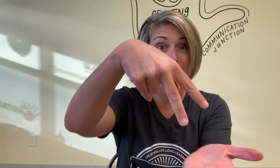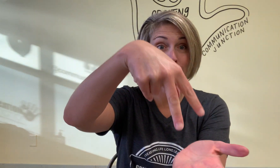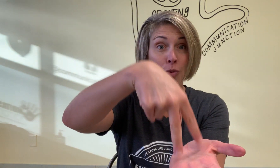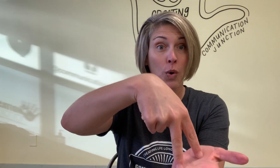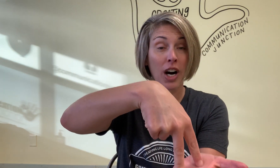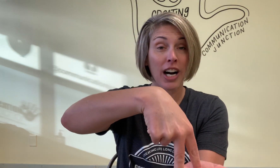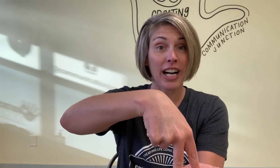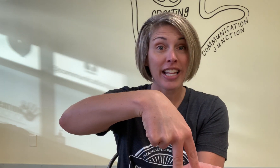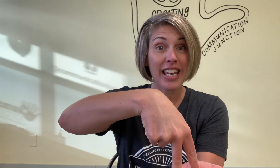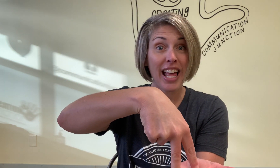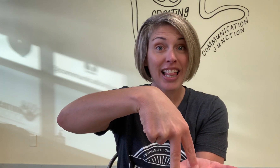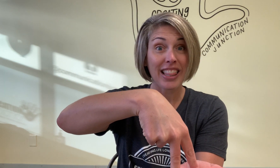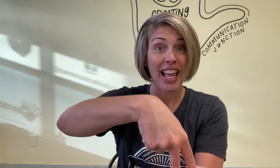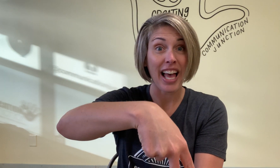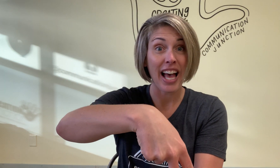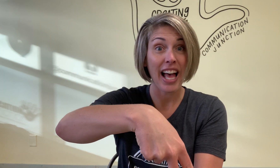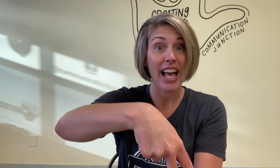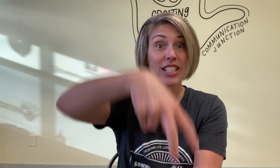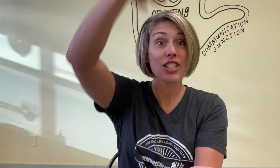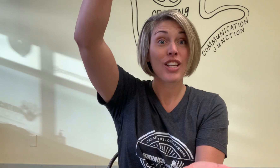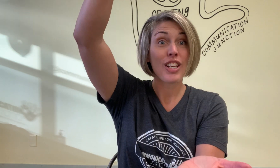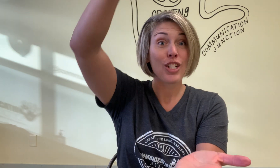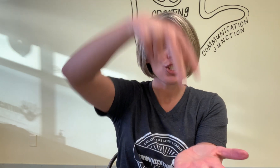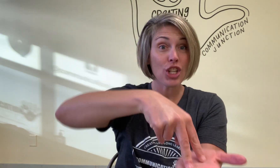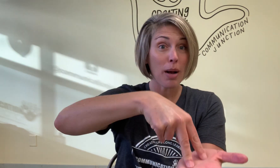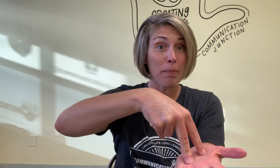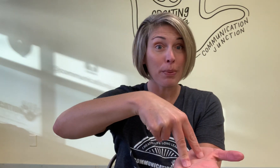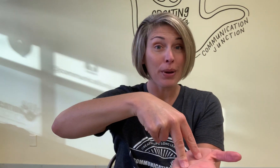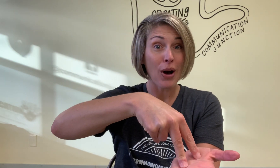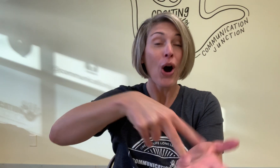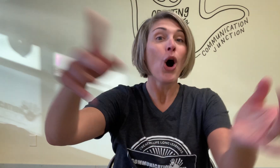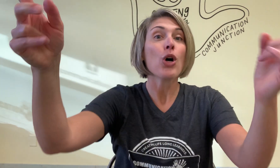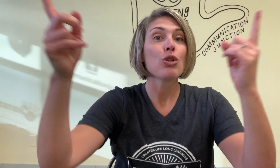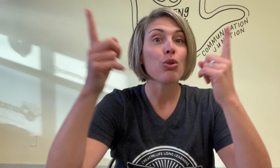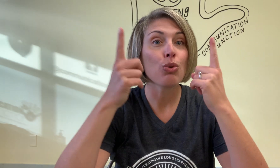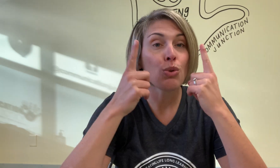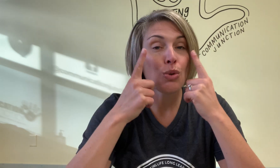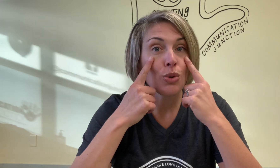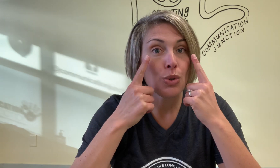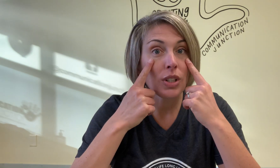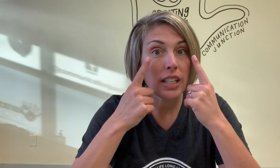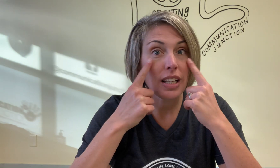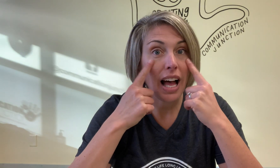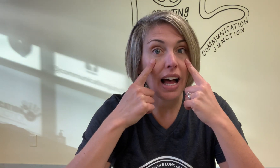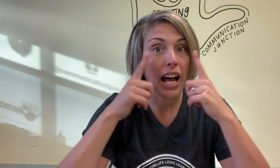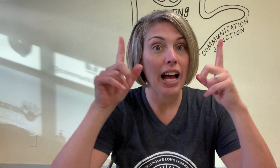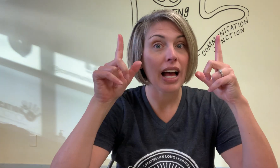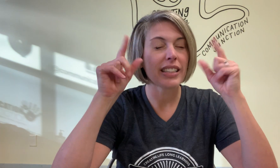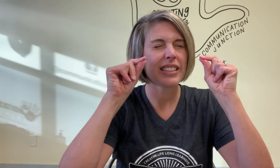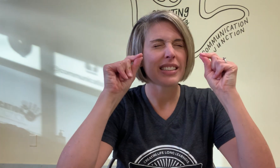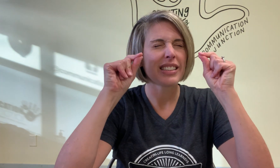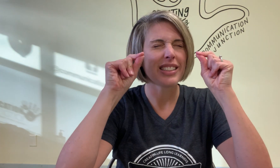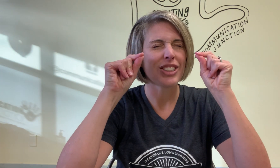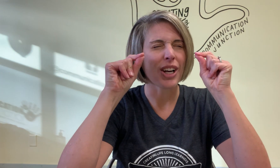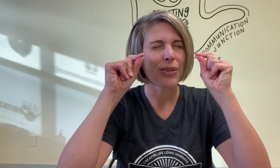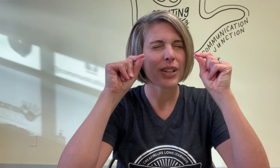give one last jump. Two little eyes shut real